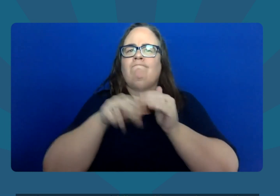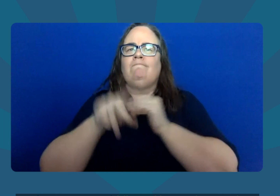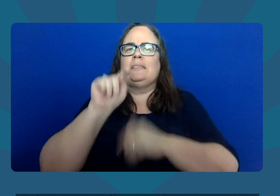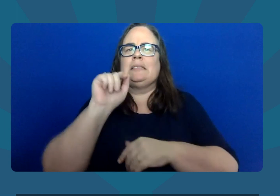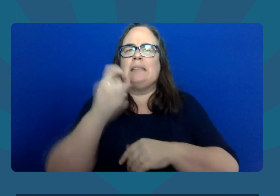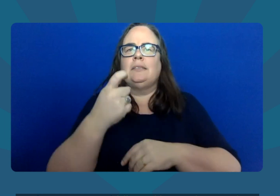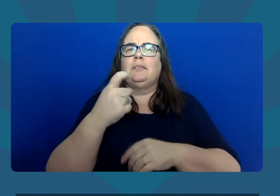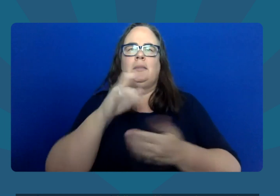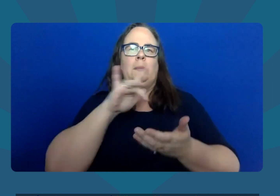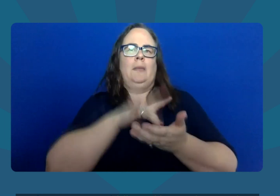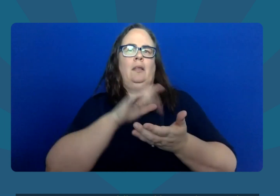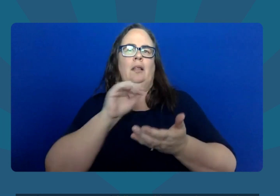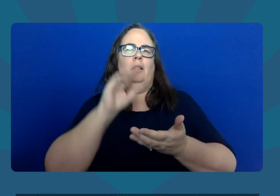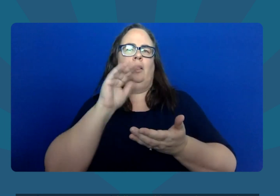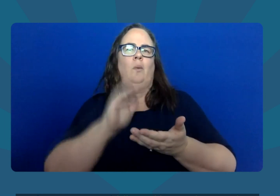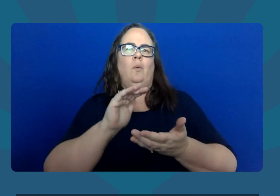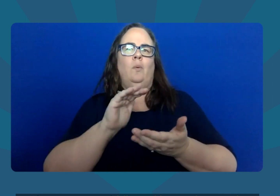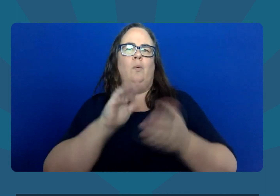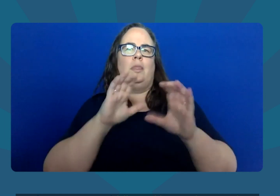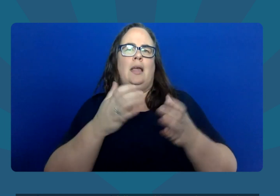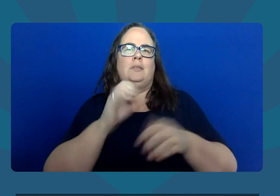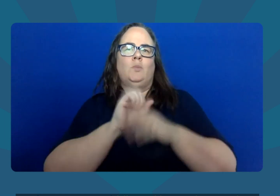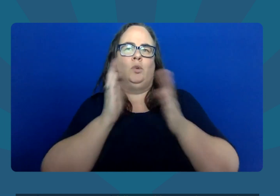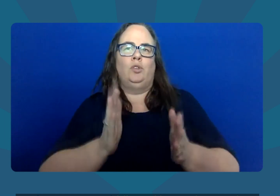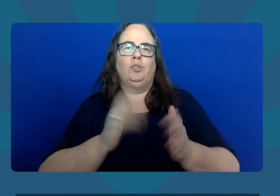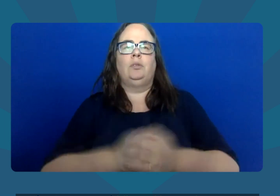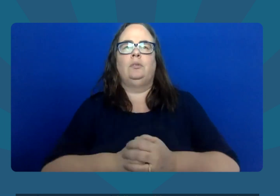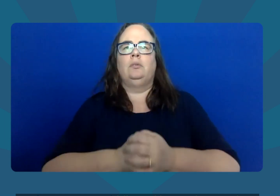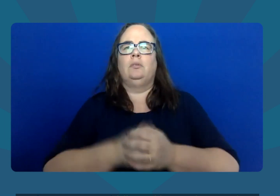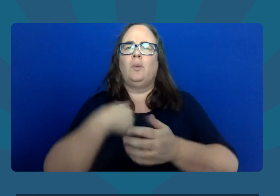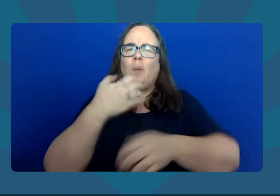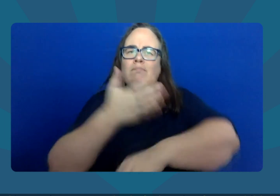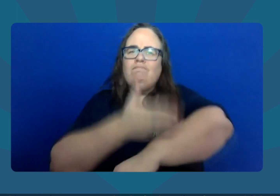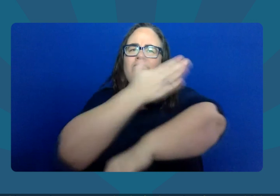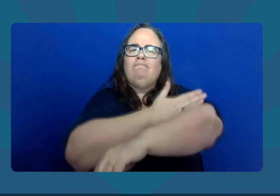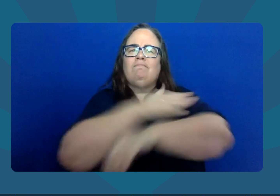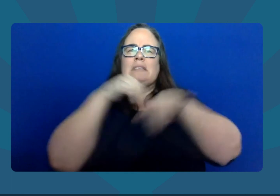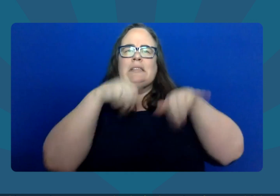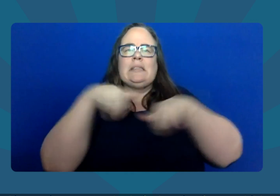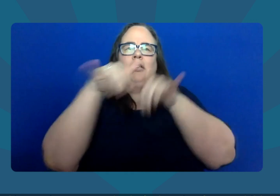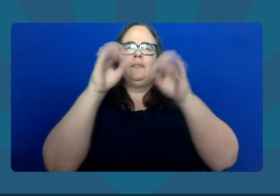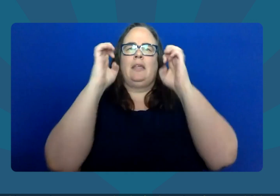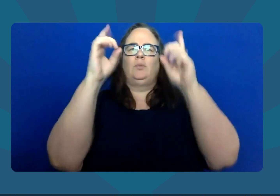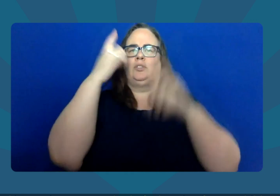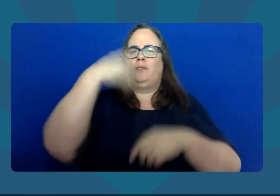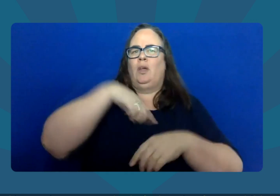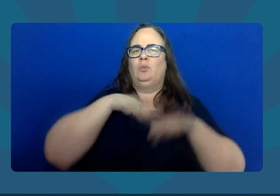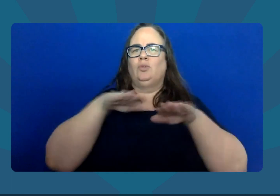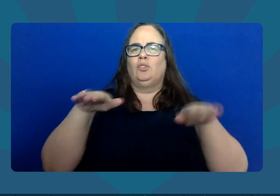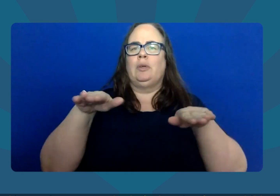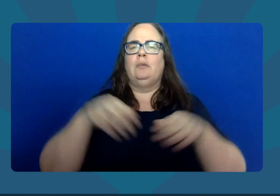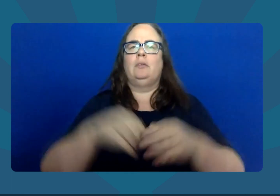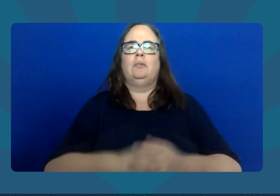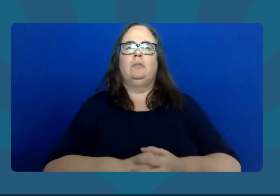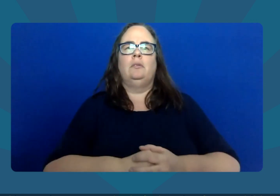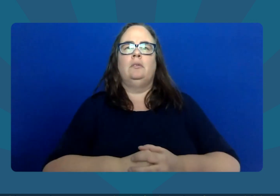cutting taxes on middle and lower class workers, and improving our standard of